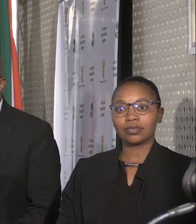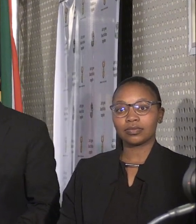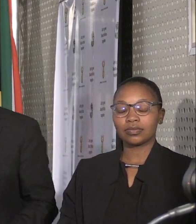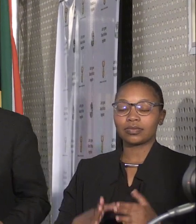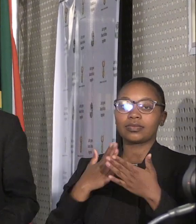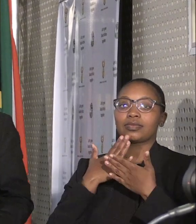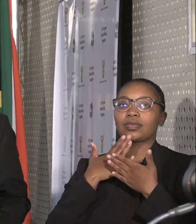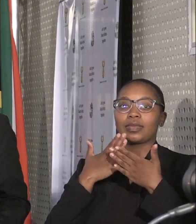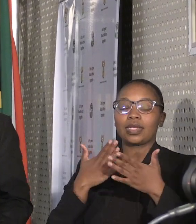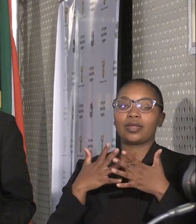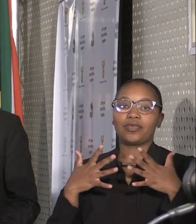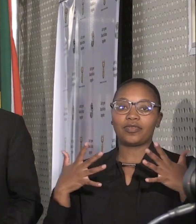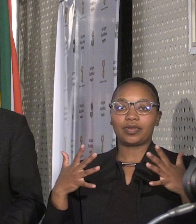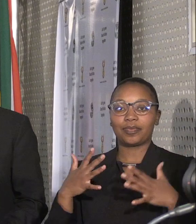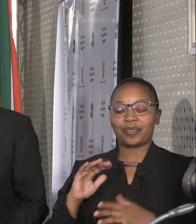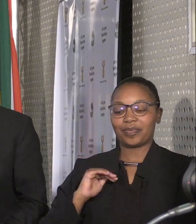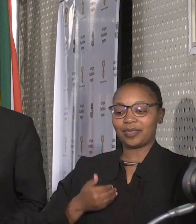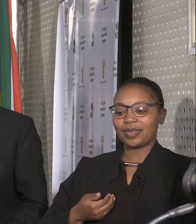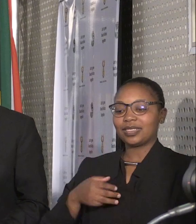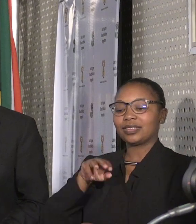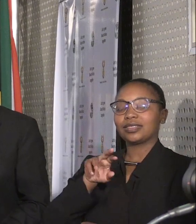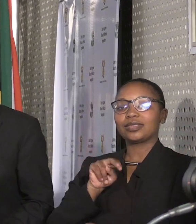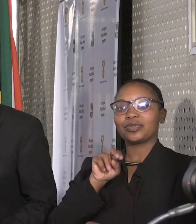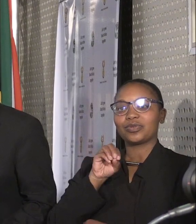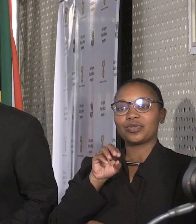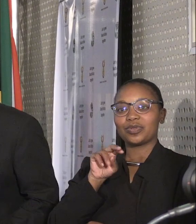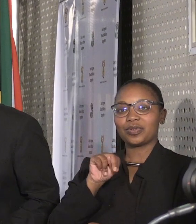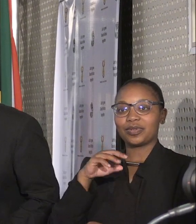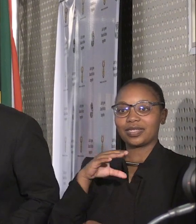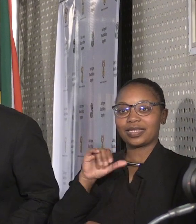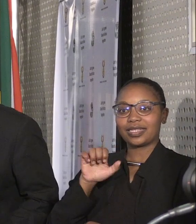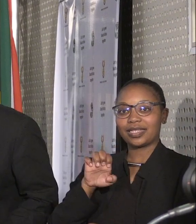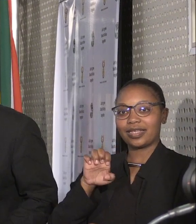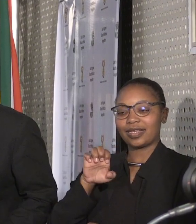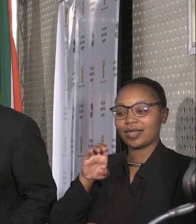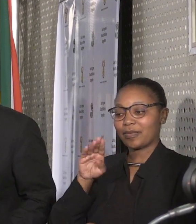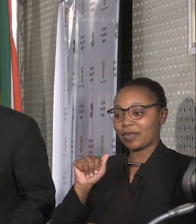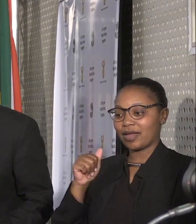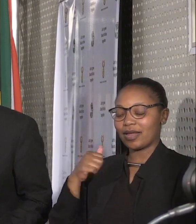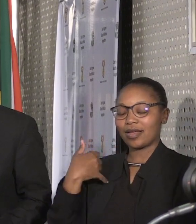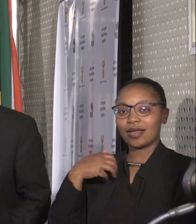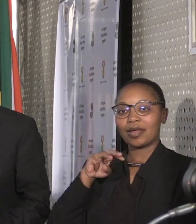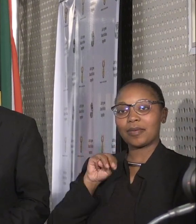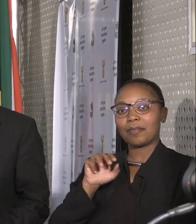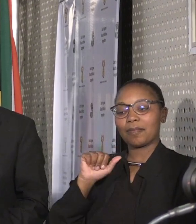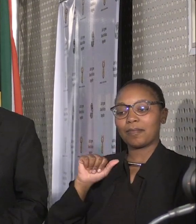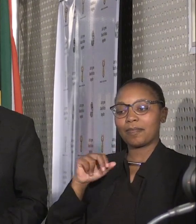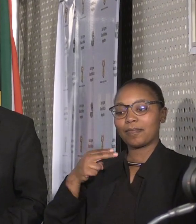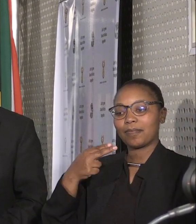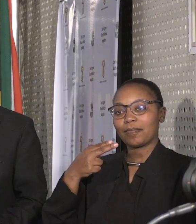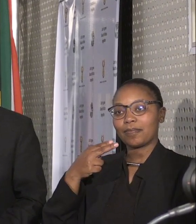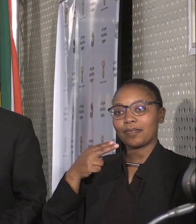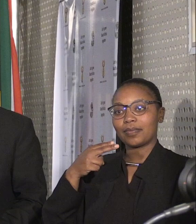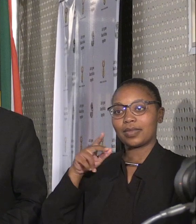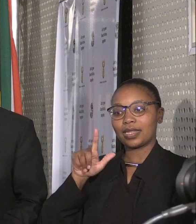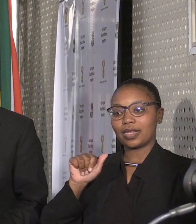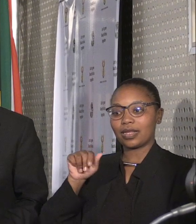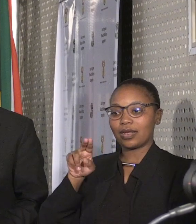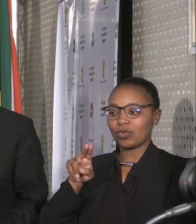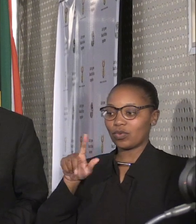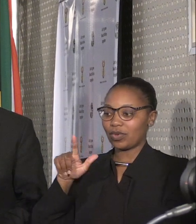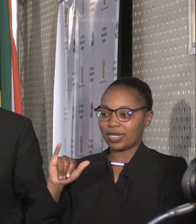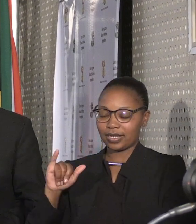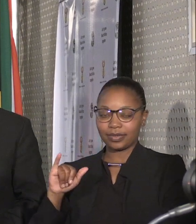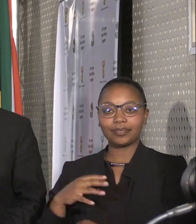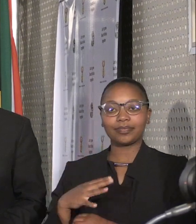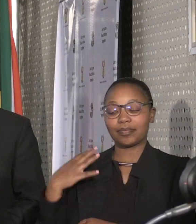Thank you very much, Ms. Mhlauli, Ngungubele, Minister, CEOs, media